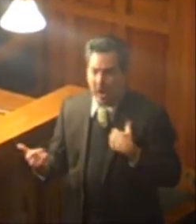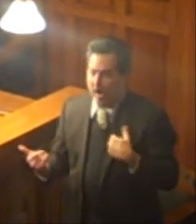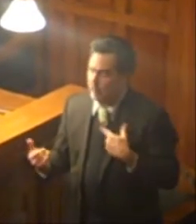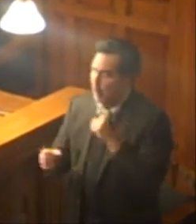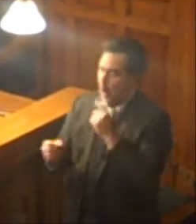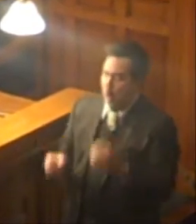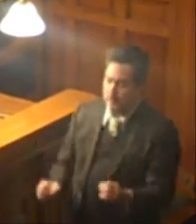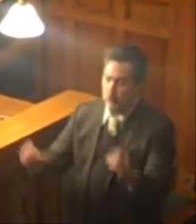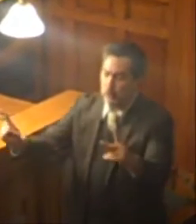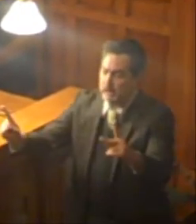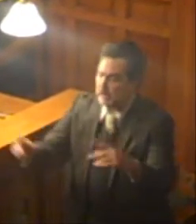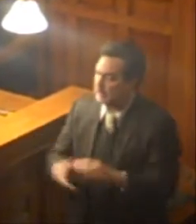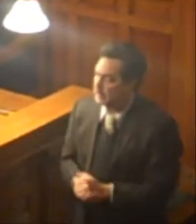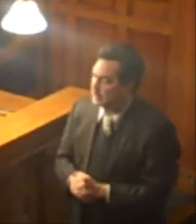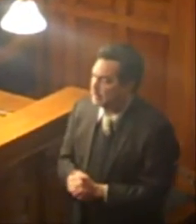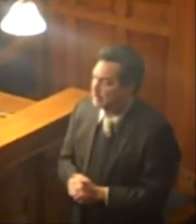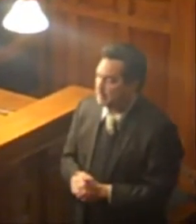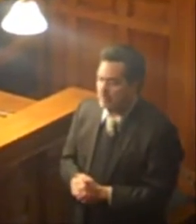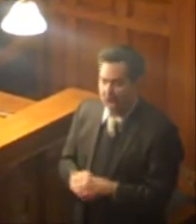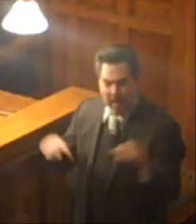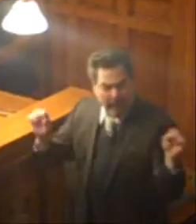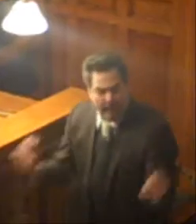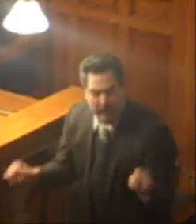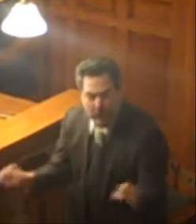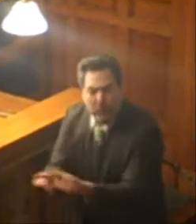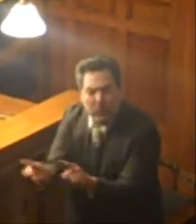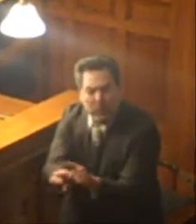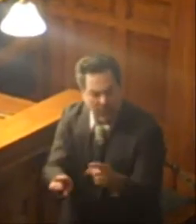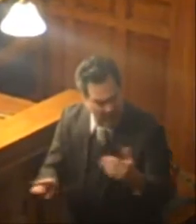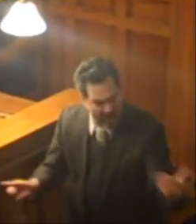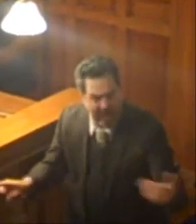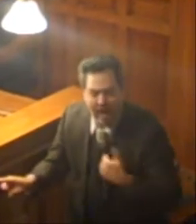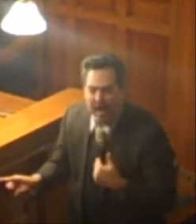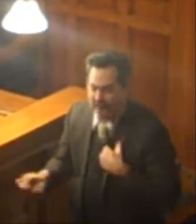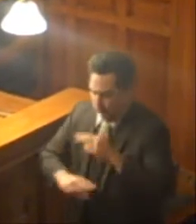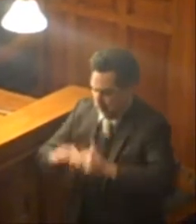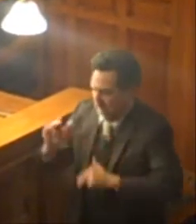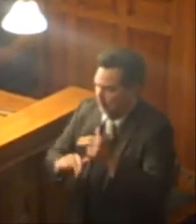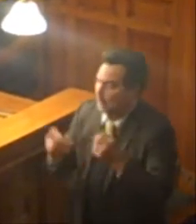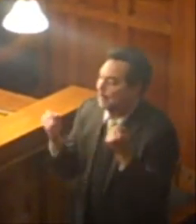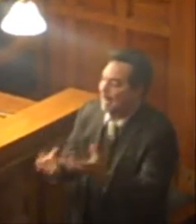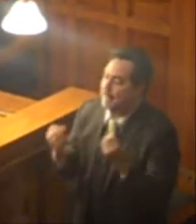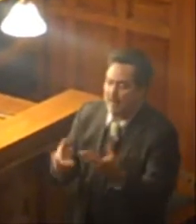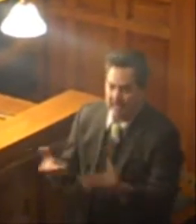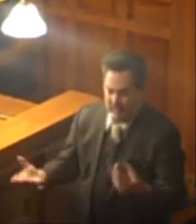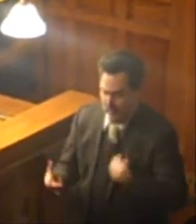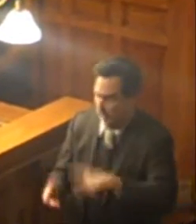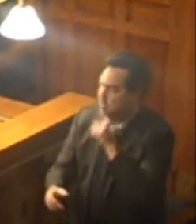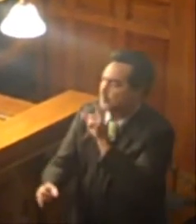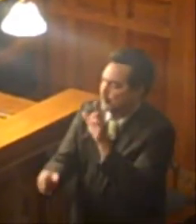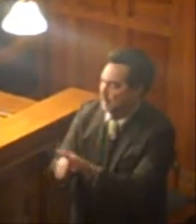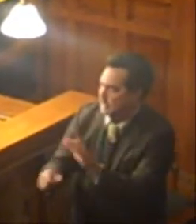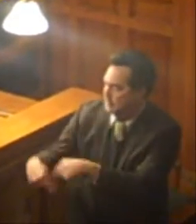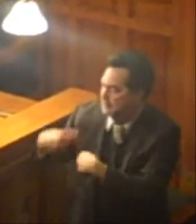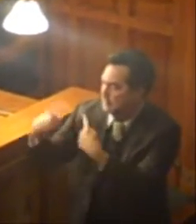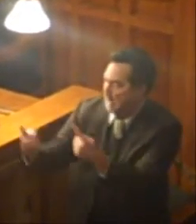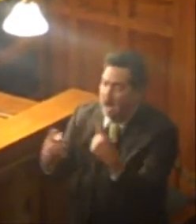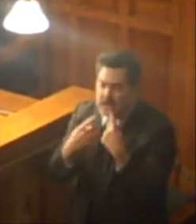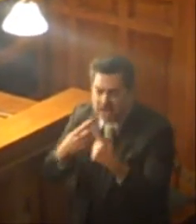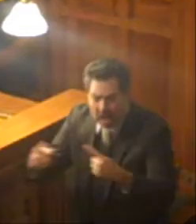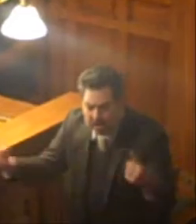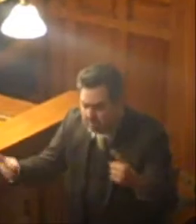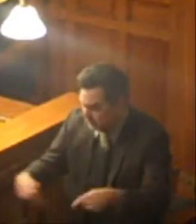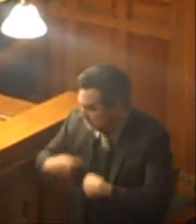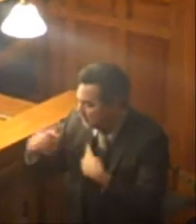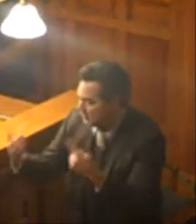the ability to build on all the progress and successes we have achieved. For within the next 2